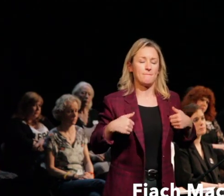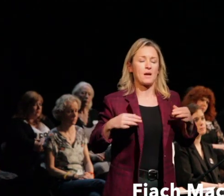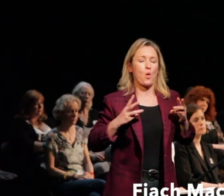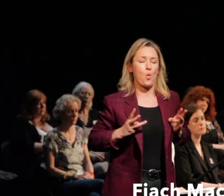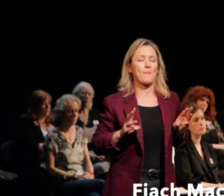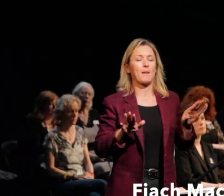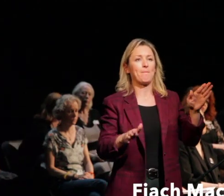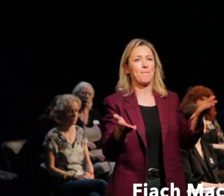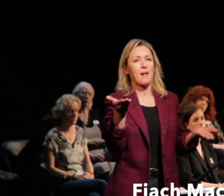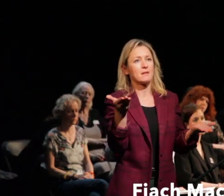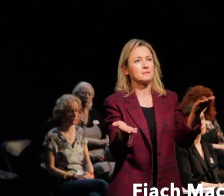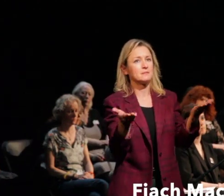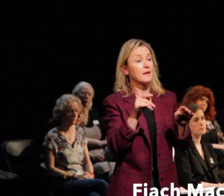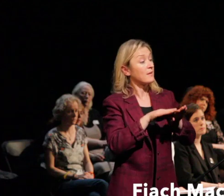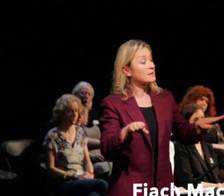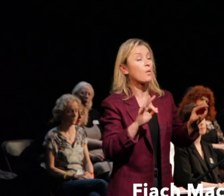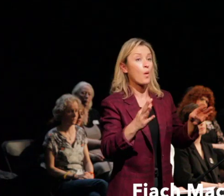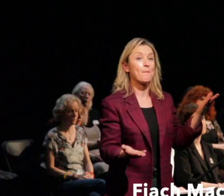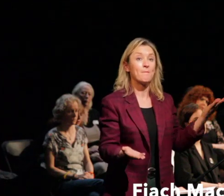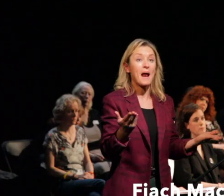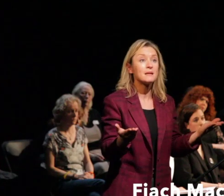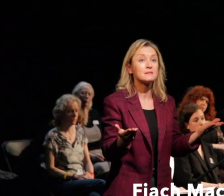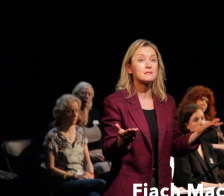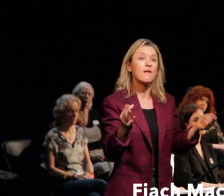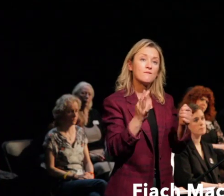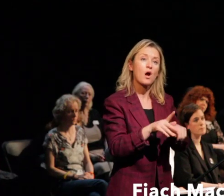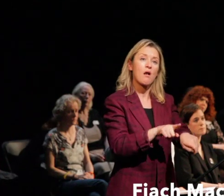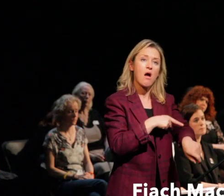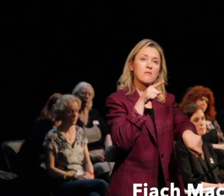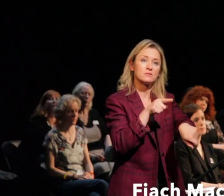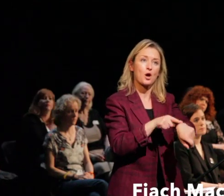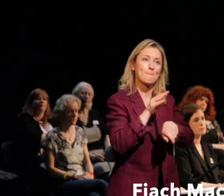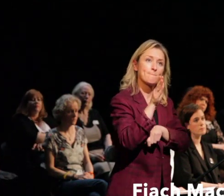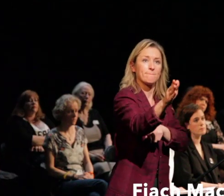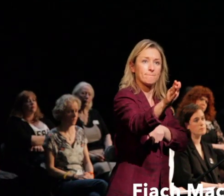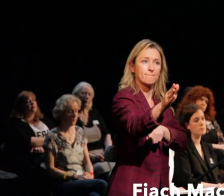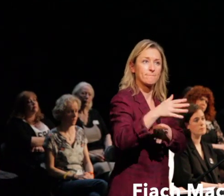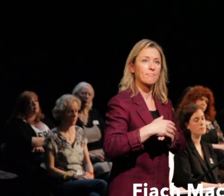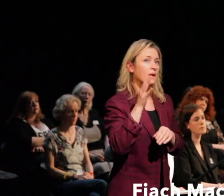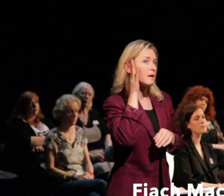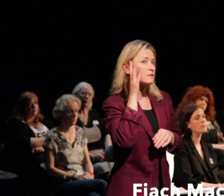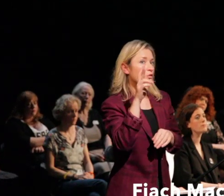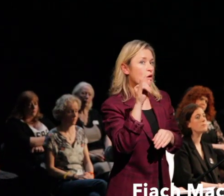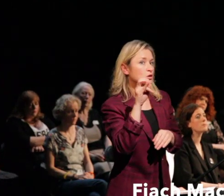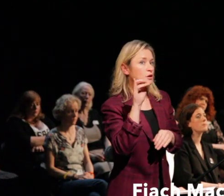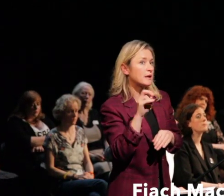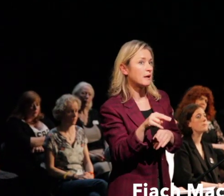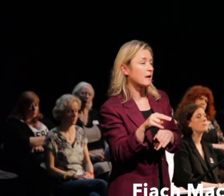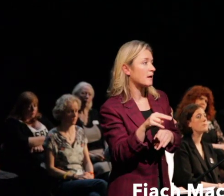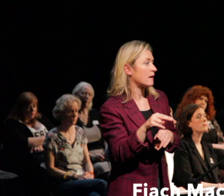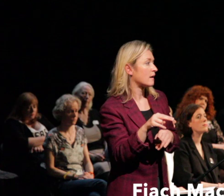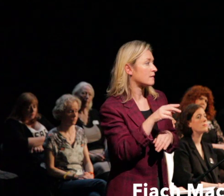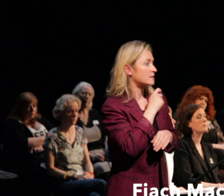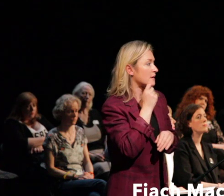gender equality on our stages, not just for a season, but for the long term. And I'm listening to what Roisin said, and it's a